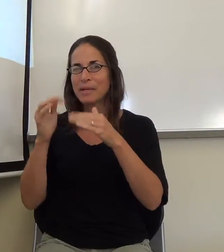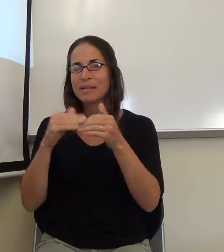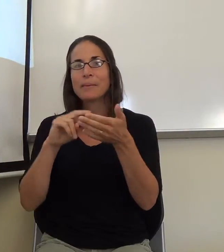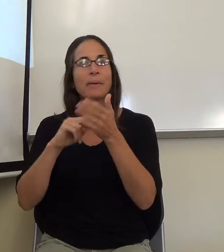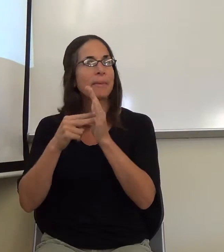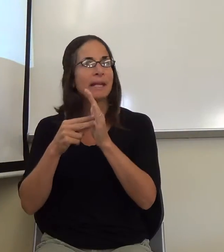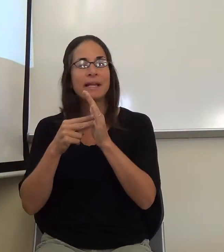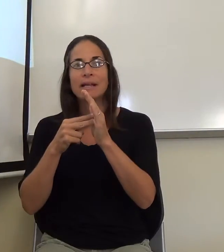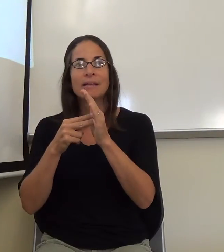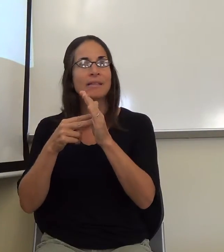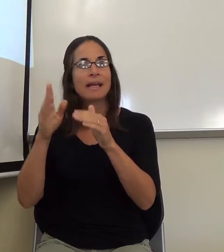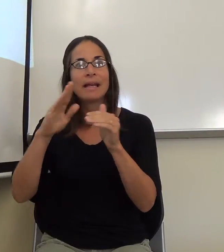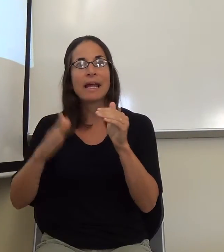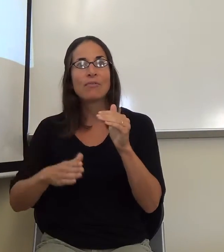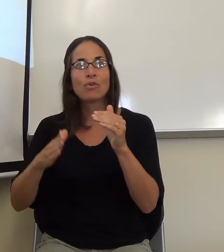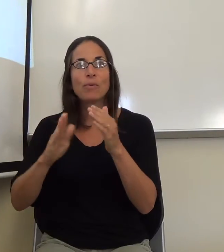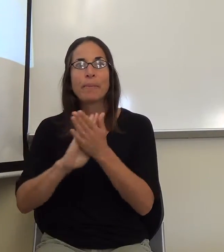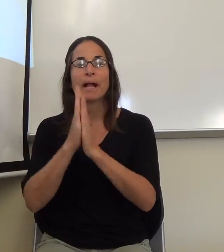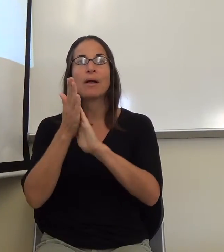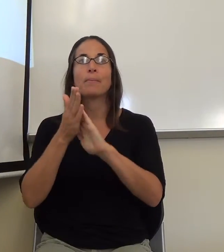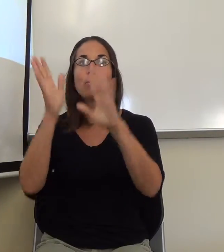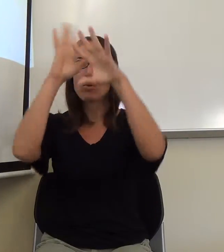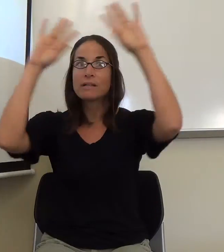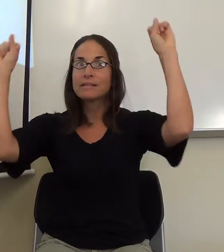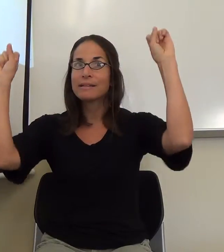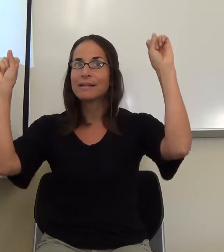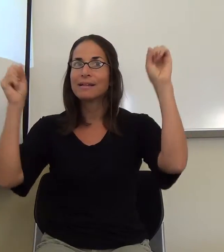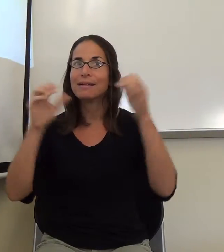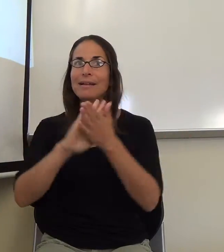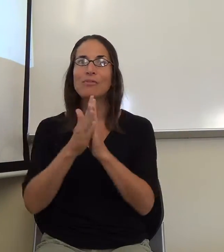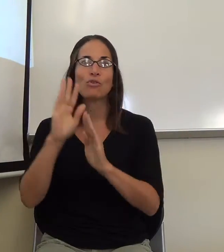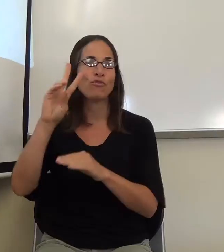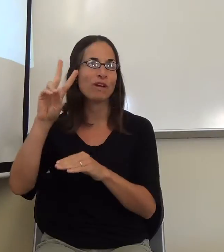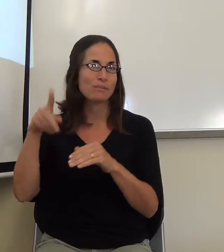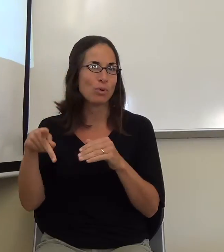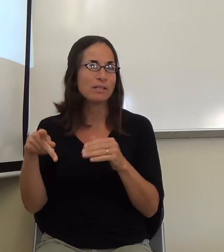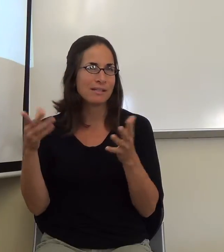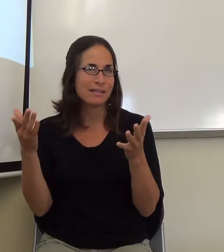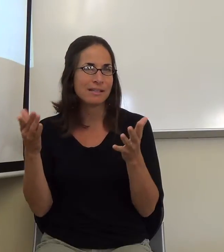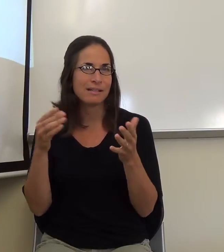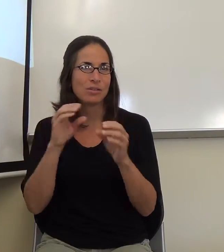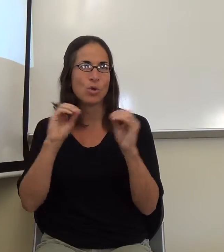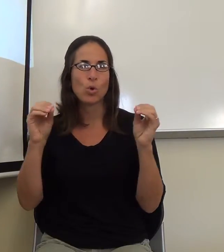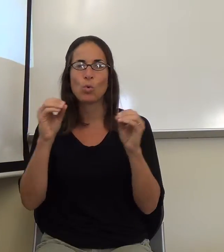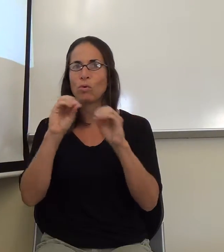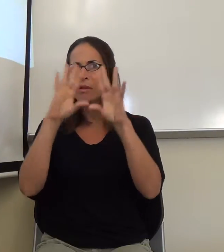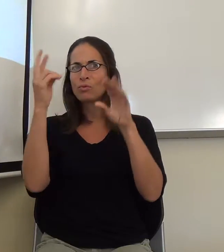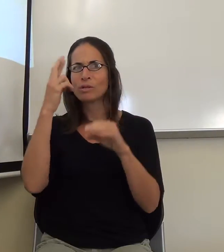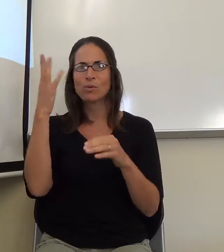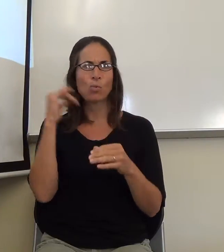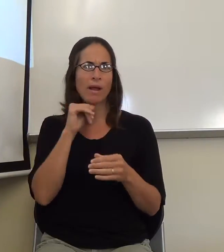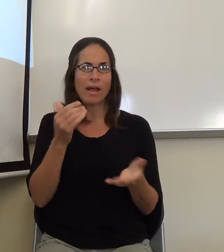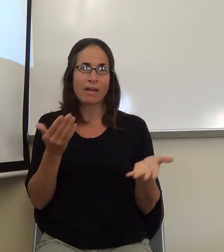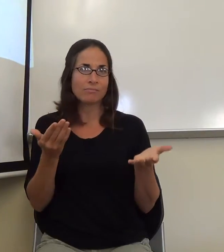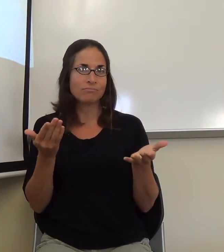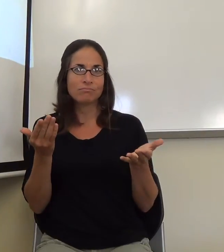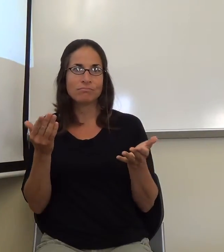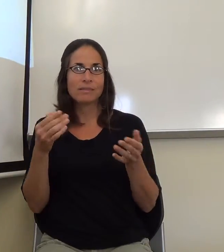they never will be president or vice president. And there's no real clear reason why, because they can look up